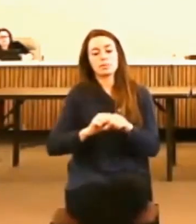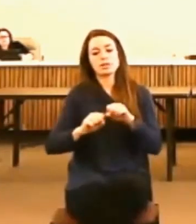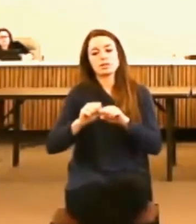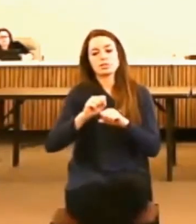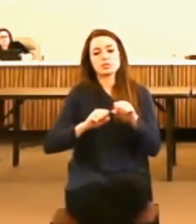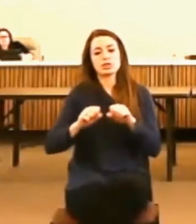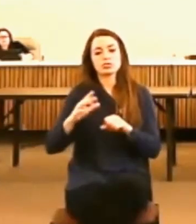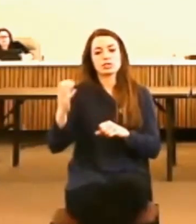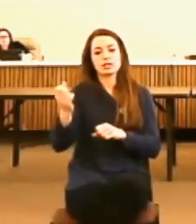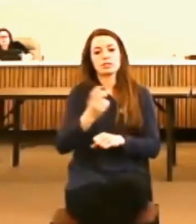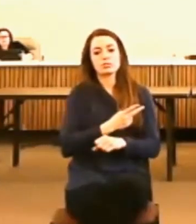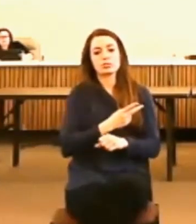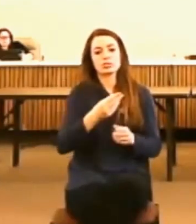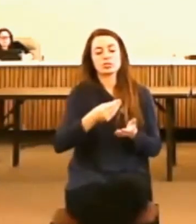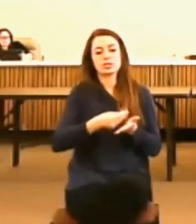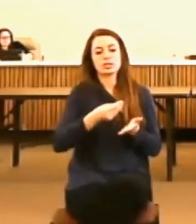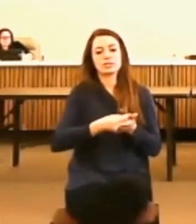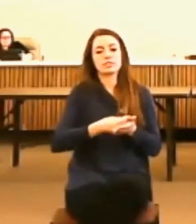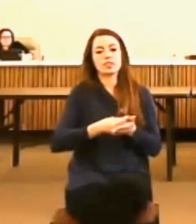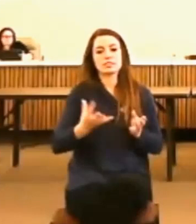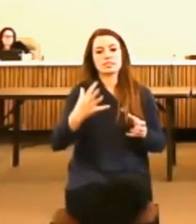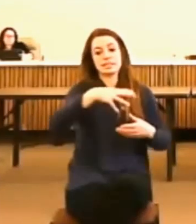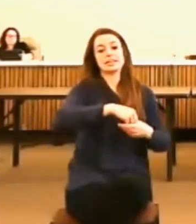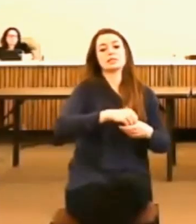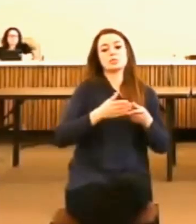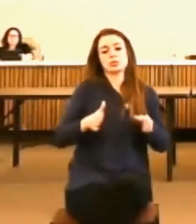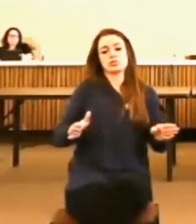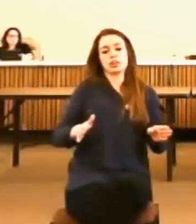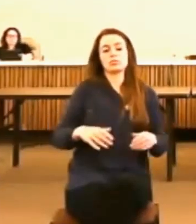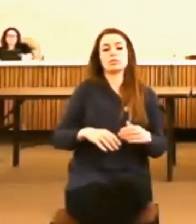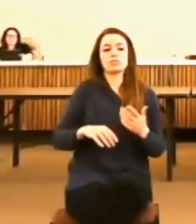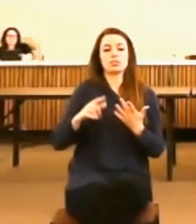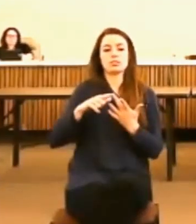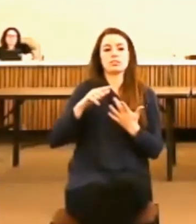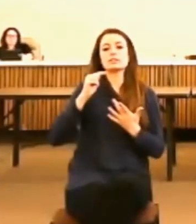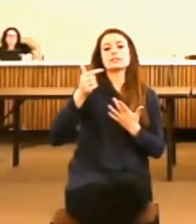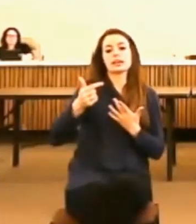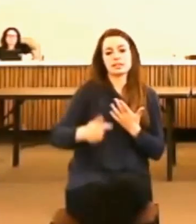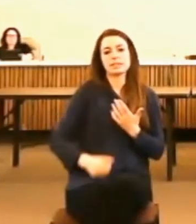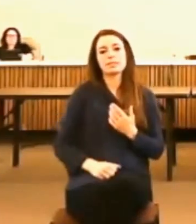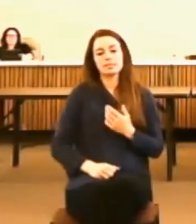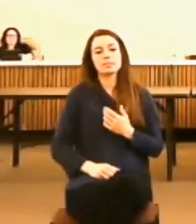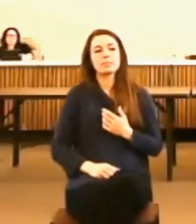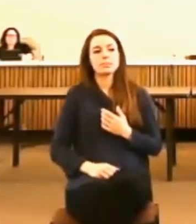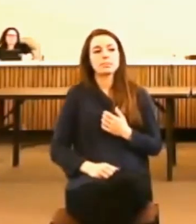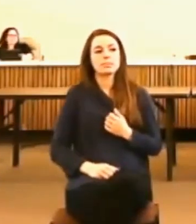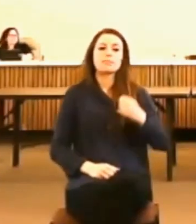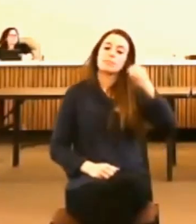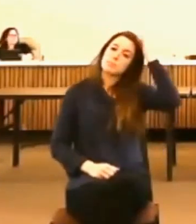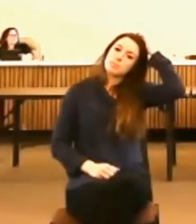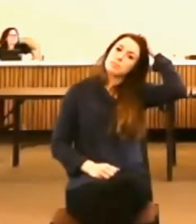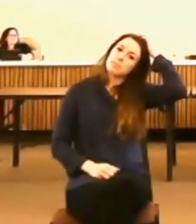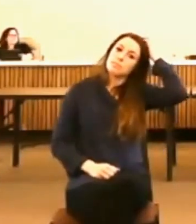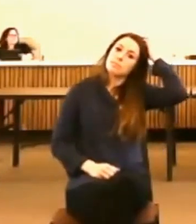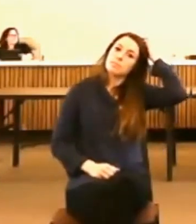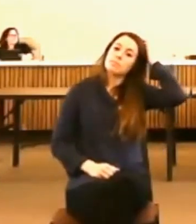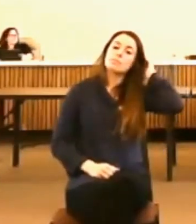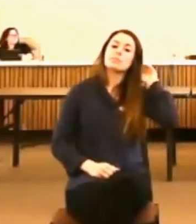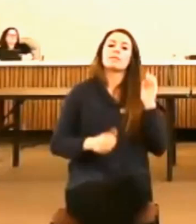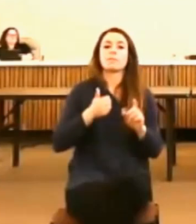with mechanisms that increase their adaptability in areas contaminated with radioactive